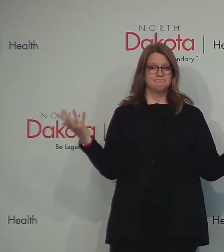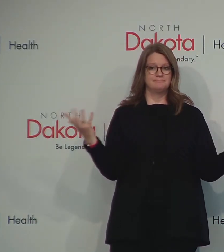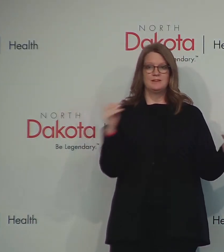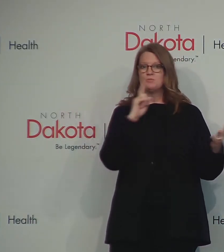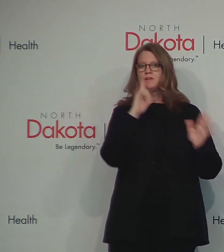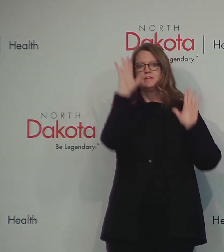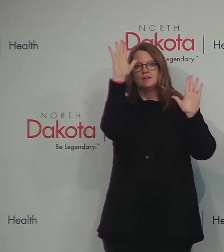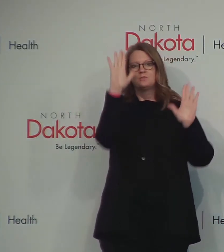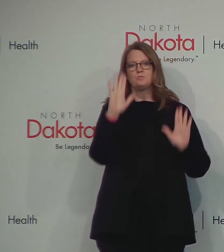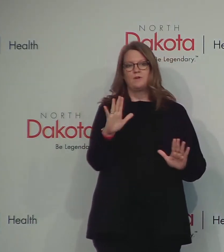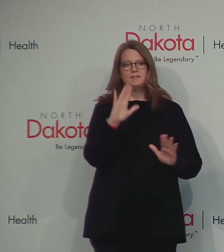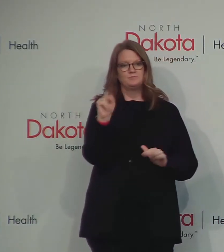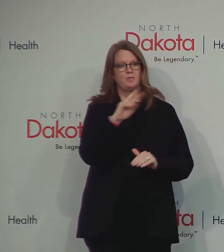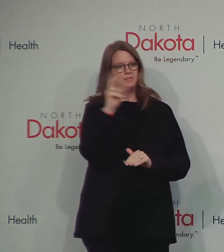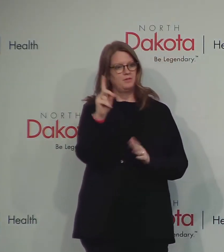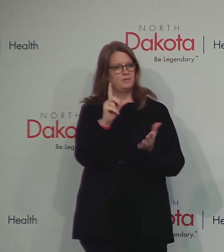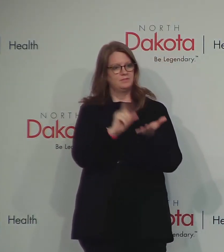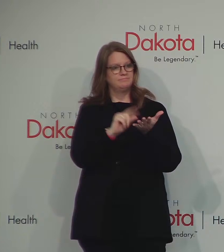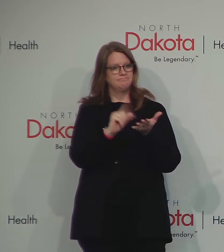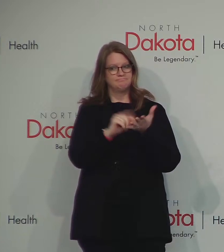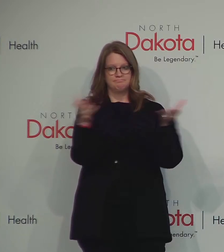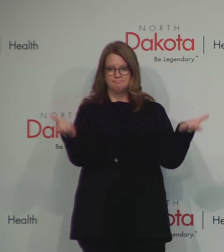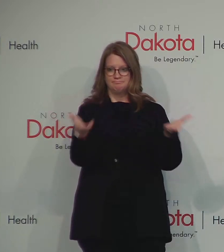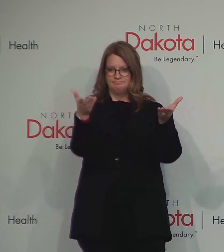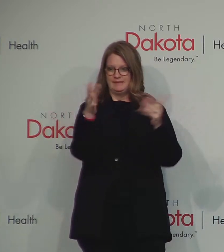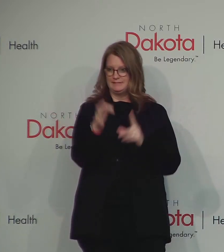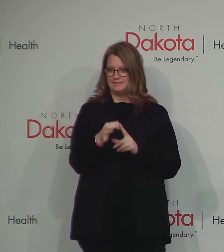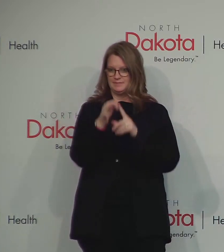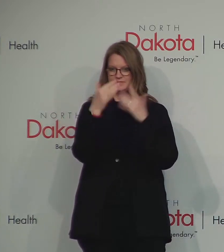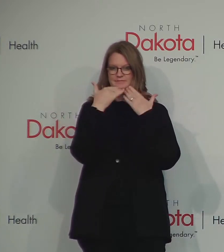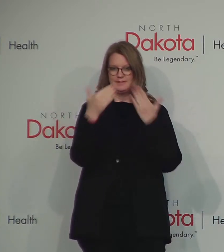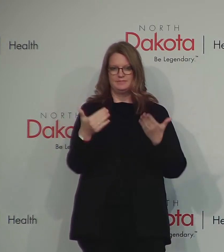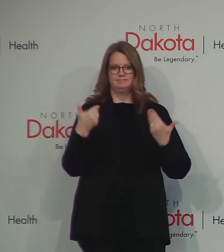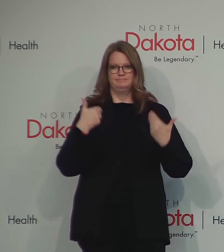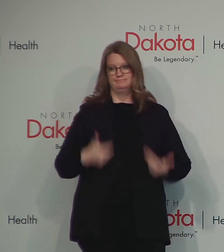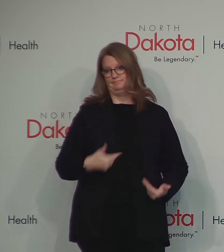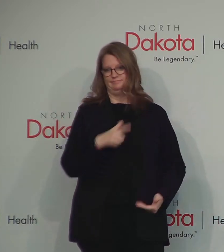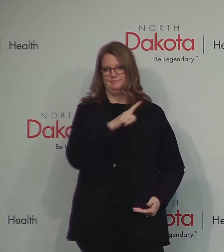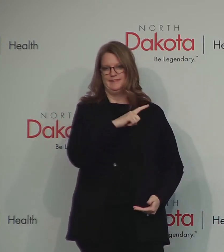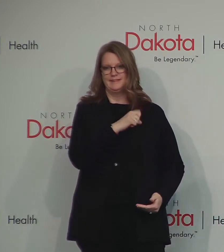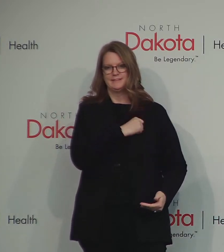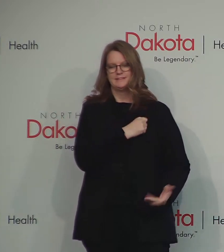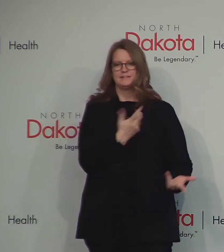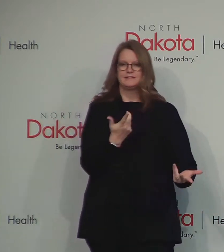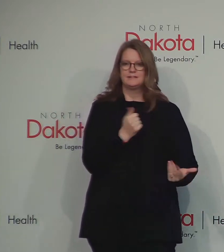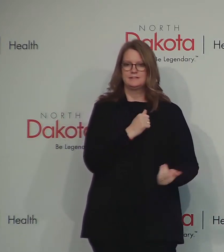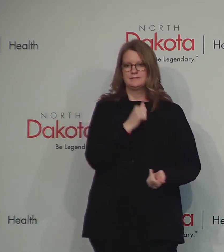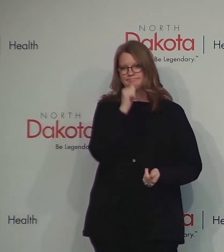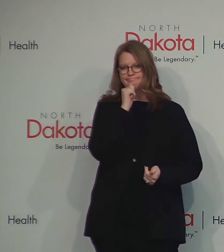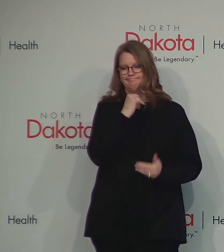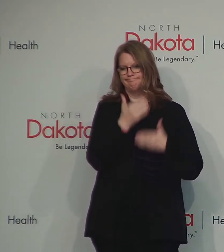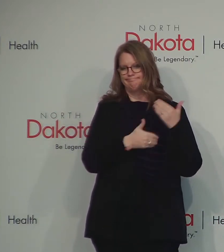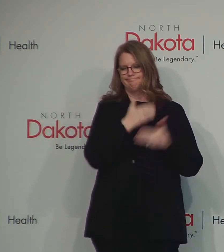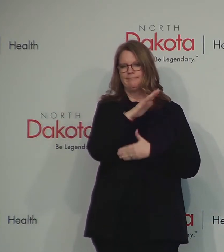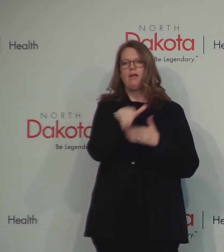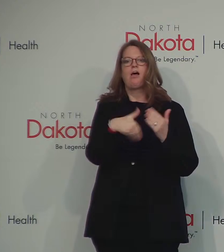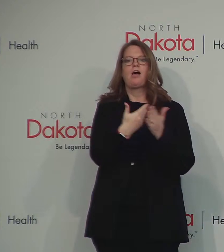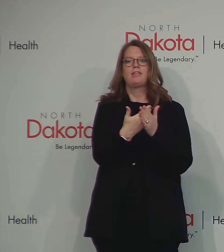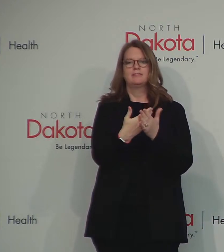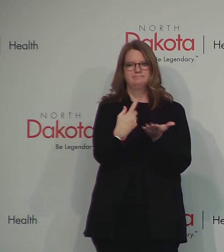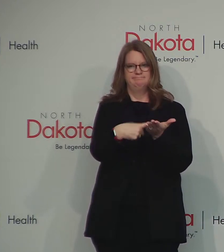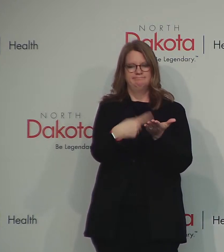great North Dakota press corps that's here in the room, and special thanks to Lindsay, who's been through all of these press briefings with